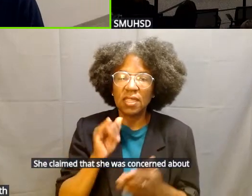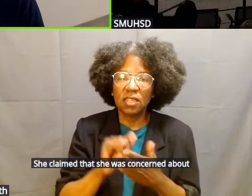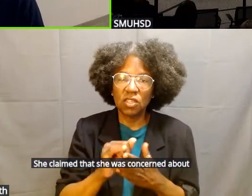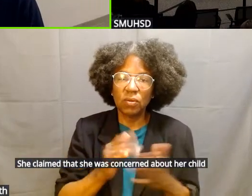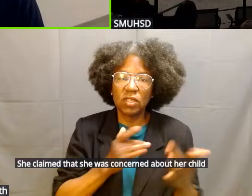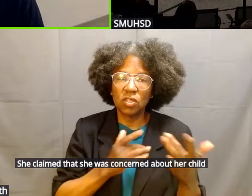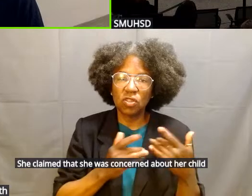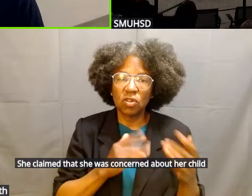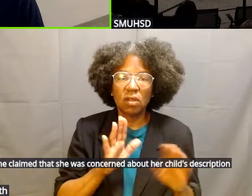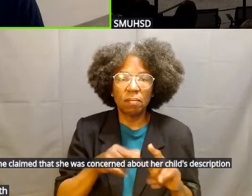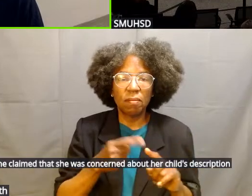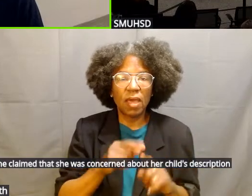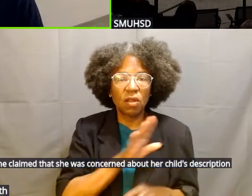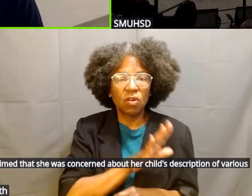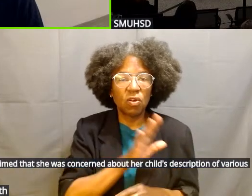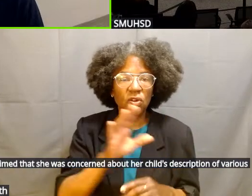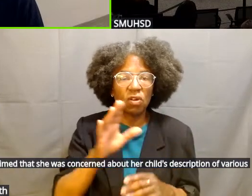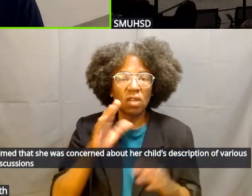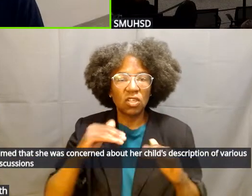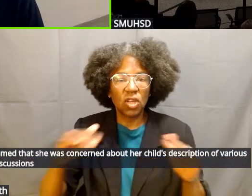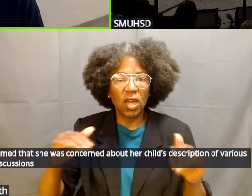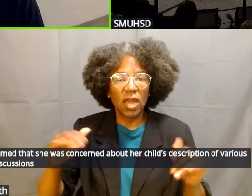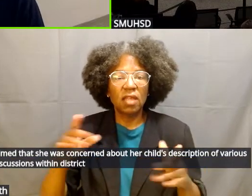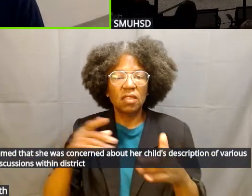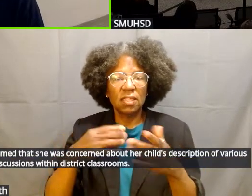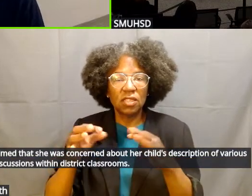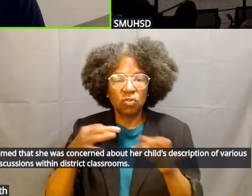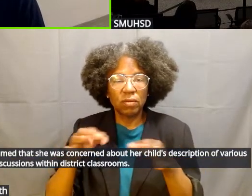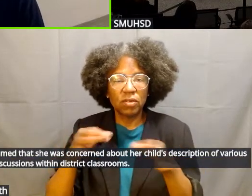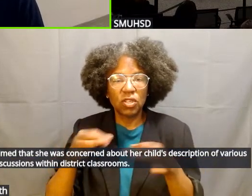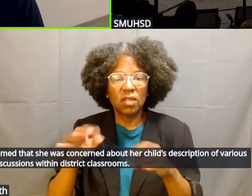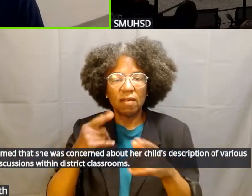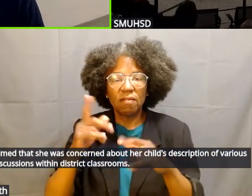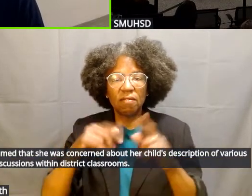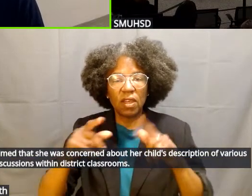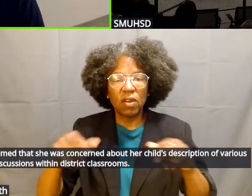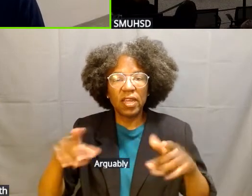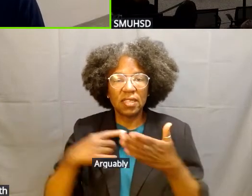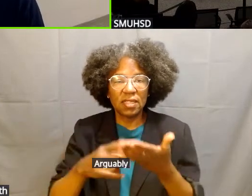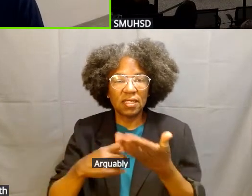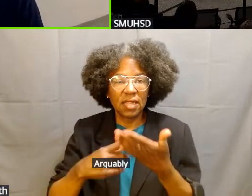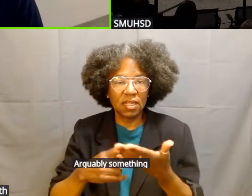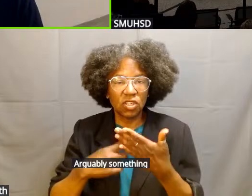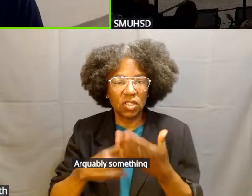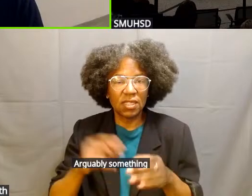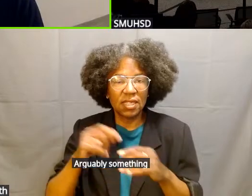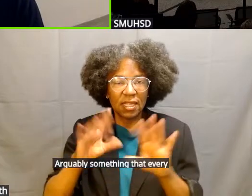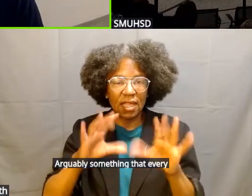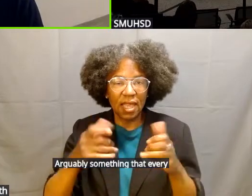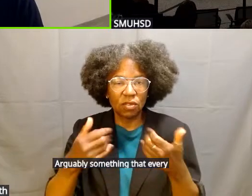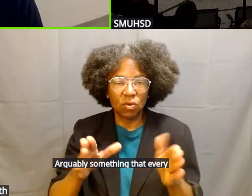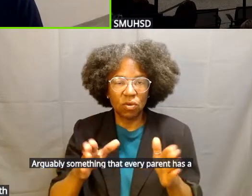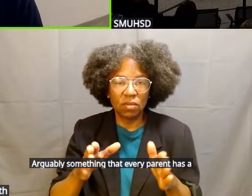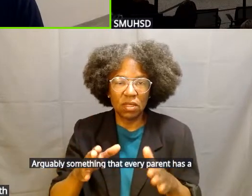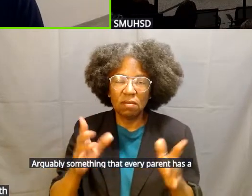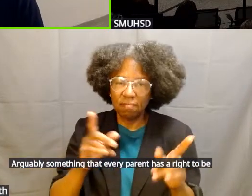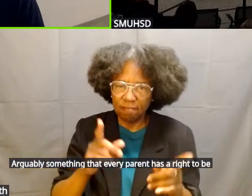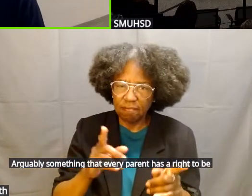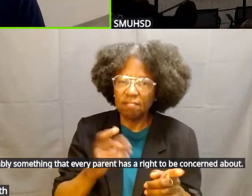description of various class discussions within district classrooms, arguably something that every parent has a right to be concerned